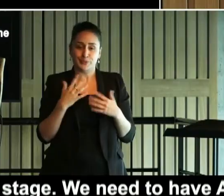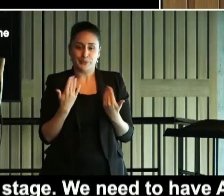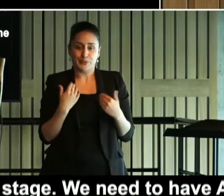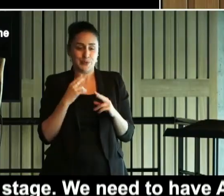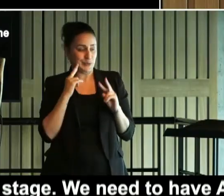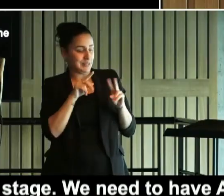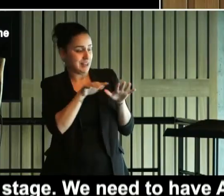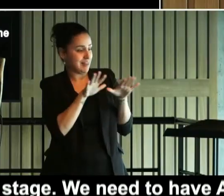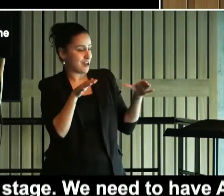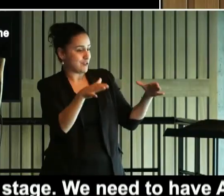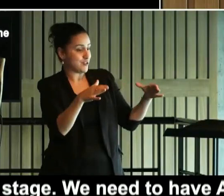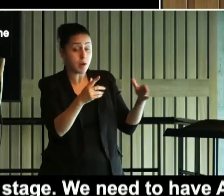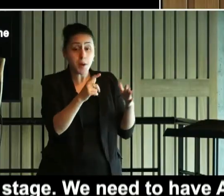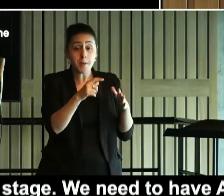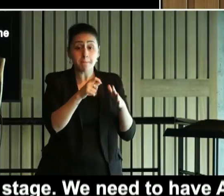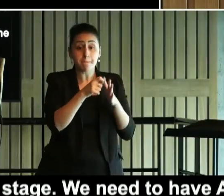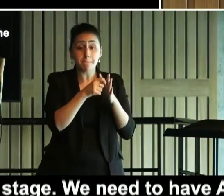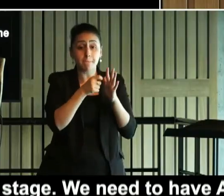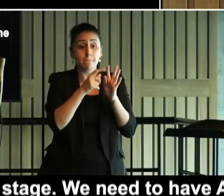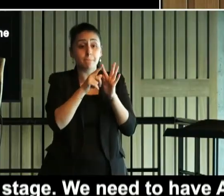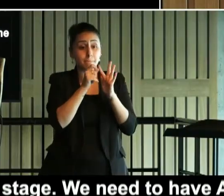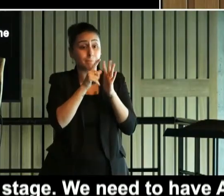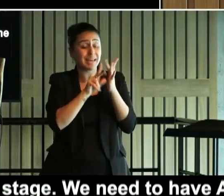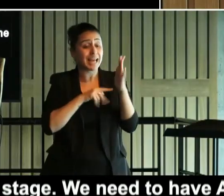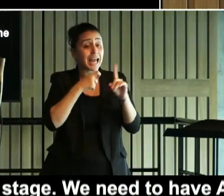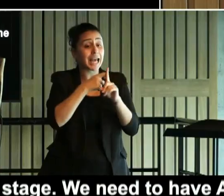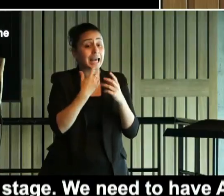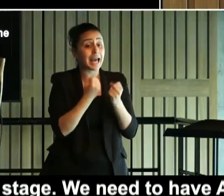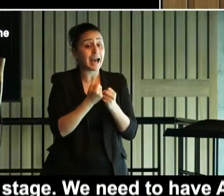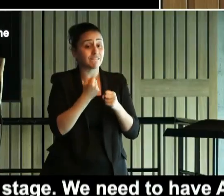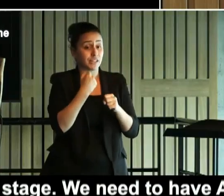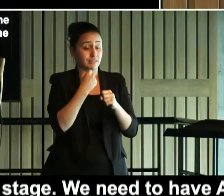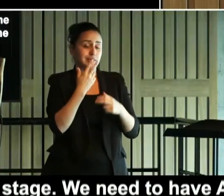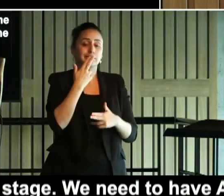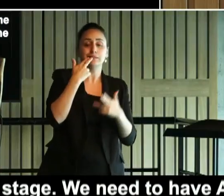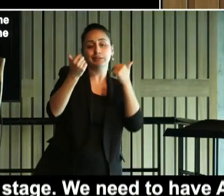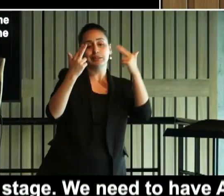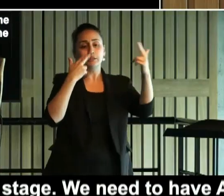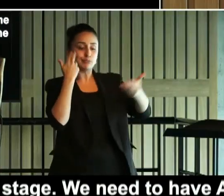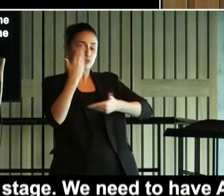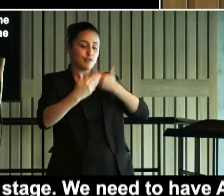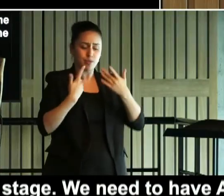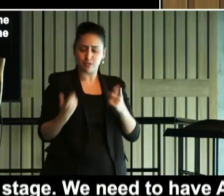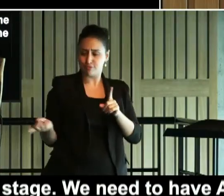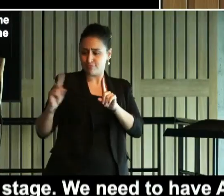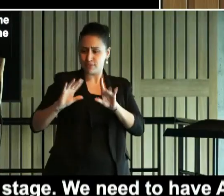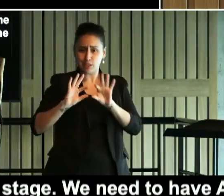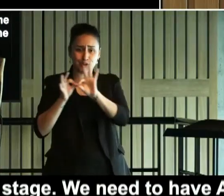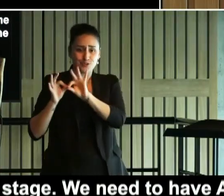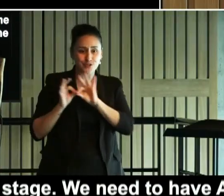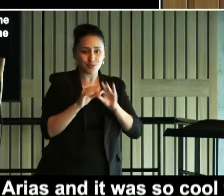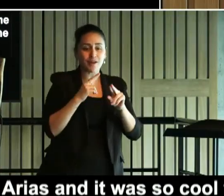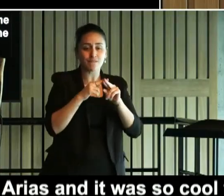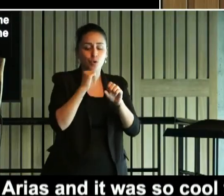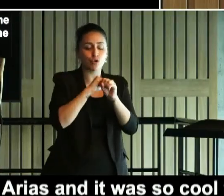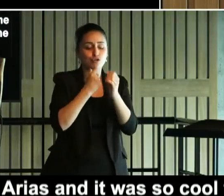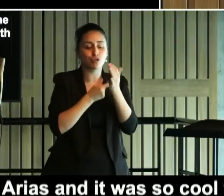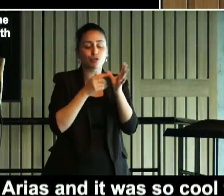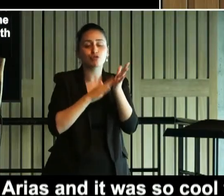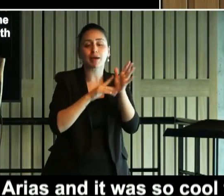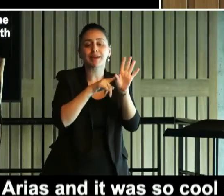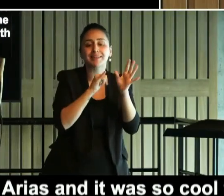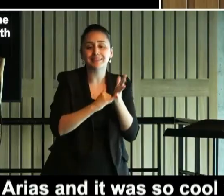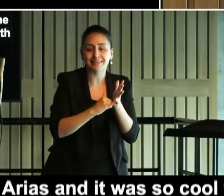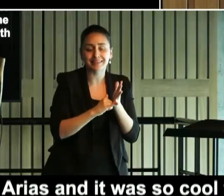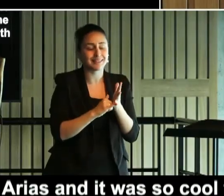cool to see Pink singing at the Grammys, and there's an interpreter on stage with her. And that's just the things that need to happen. And so